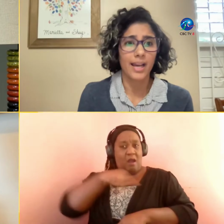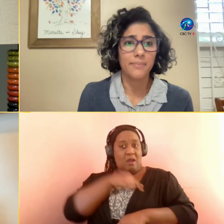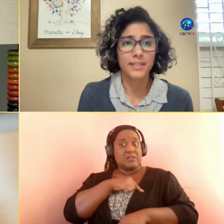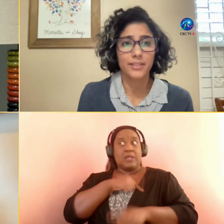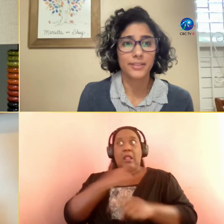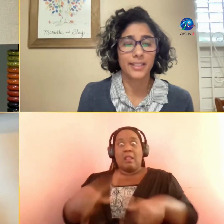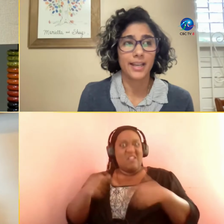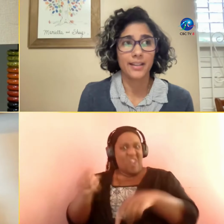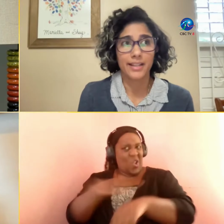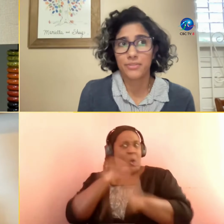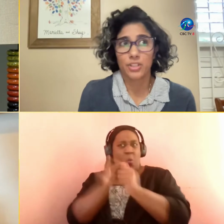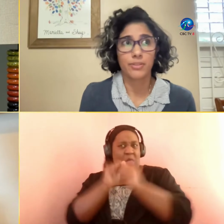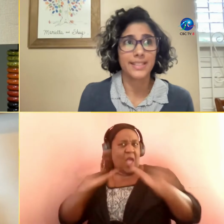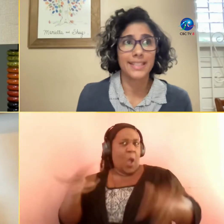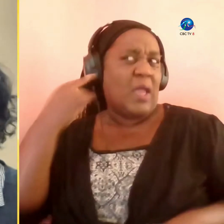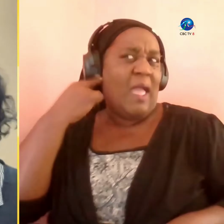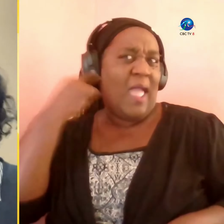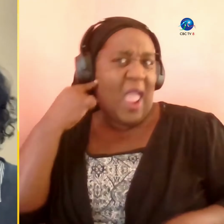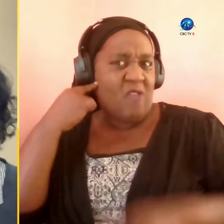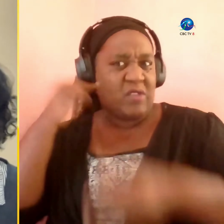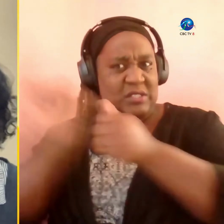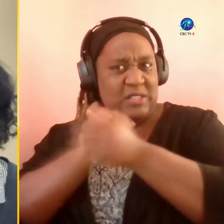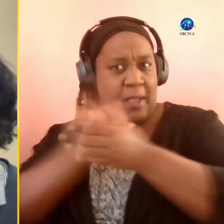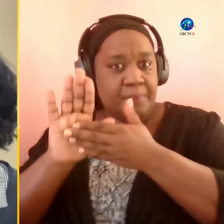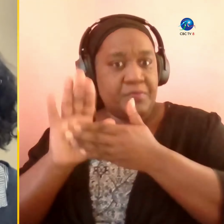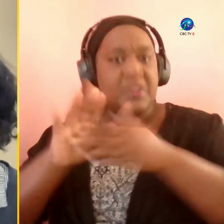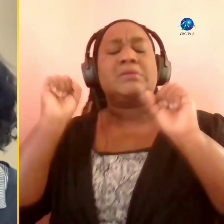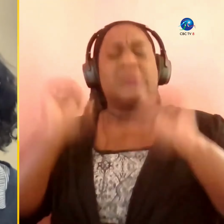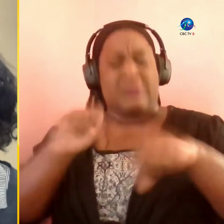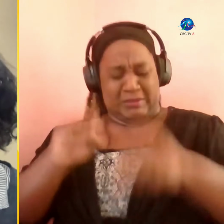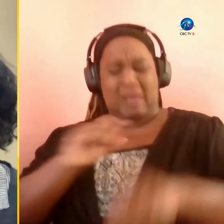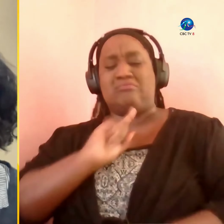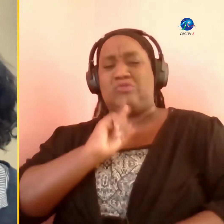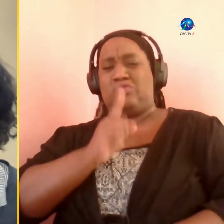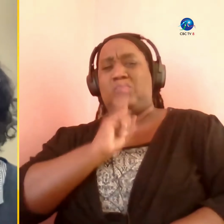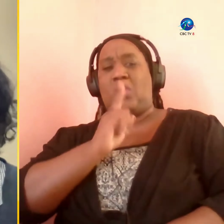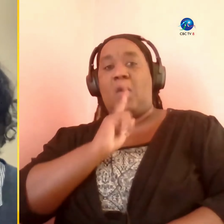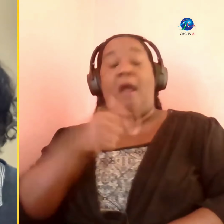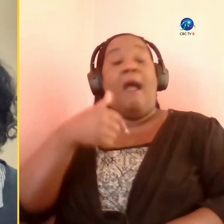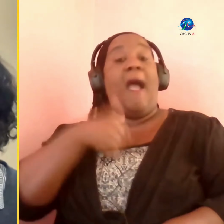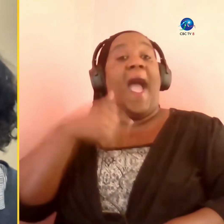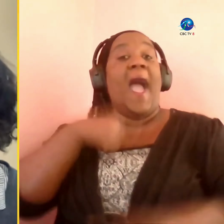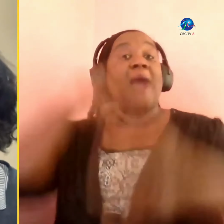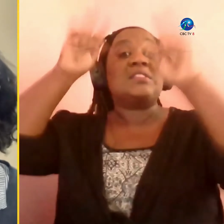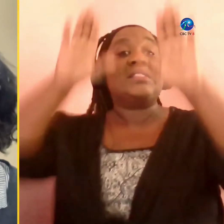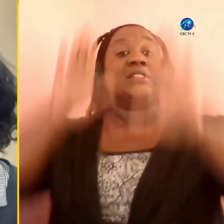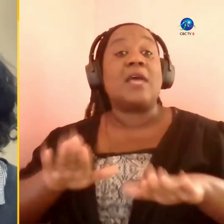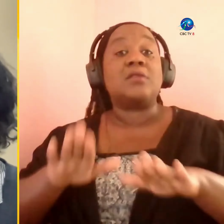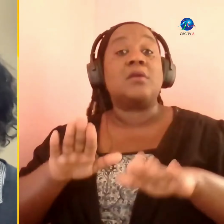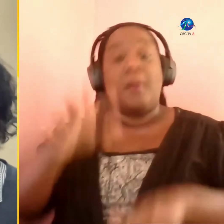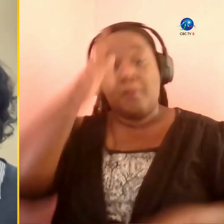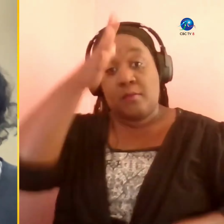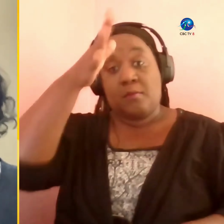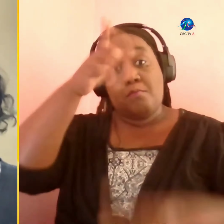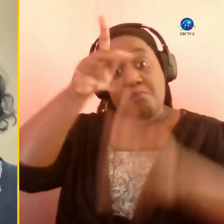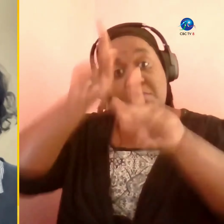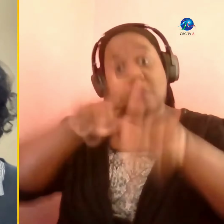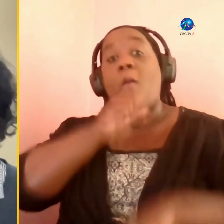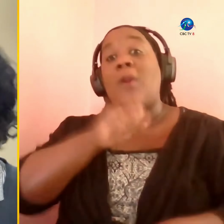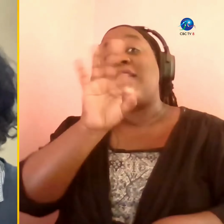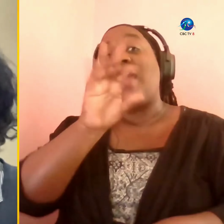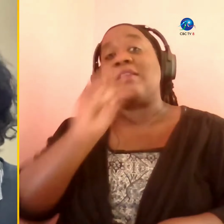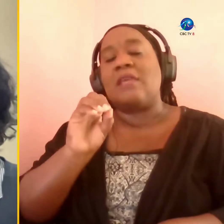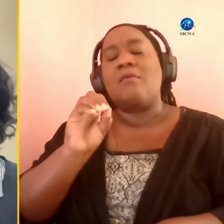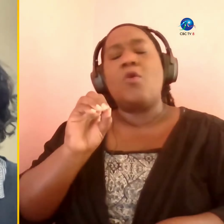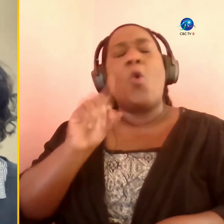Oh yeah, absolutely. I just recently tested a 90 plus year old that had almost normal hearing. That is definitely